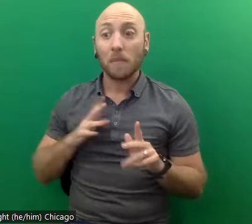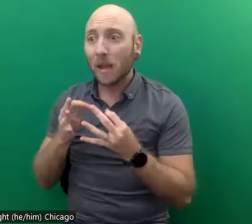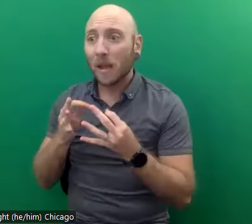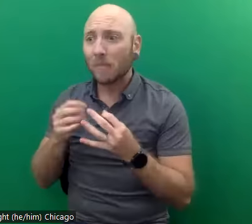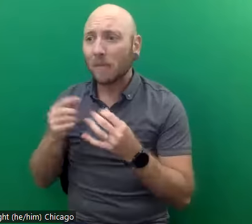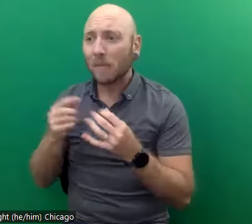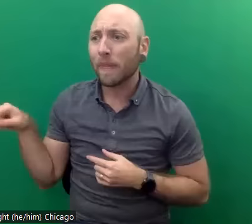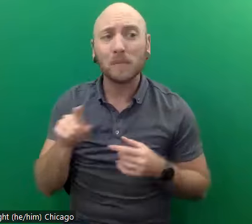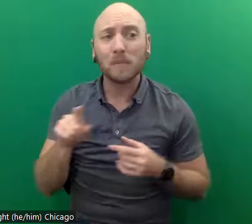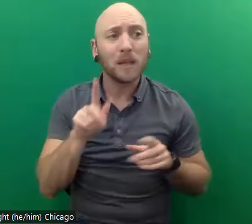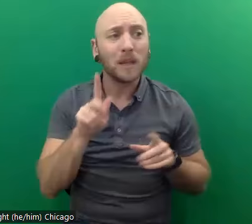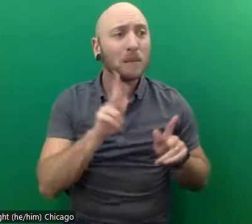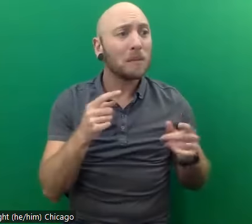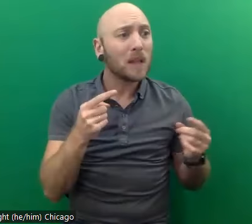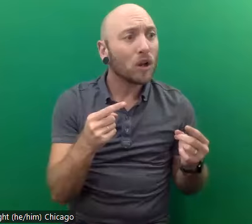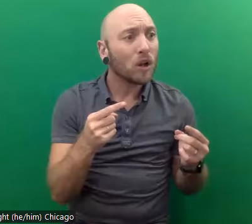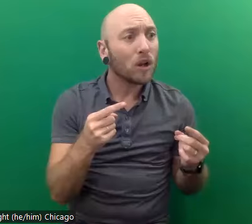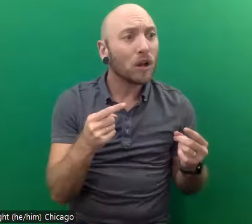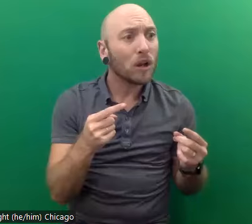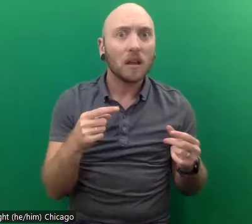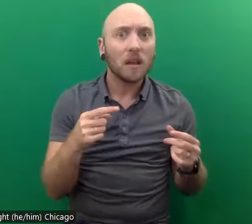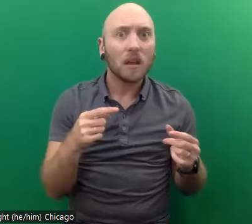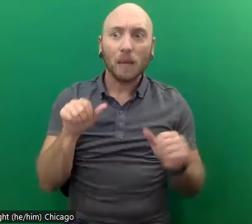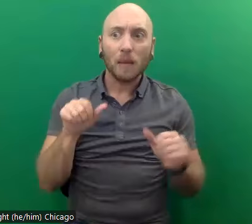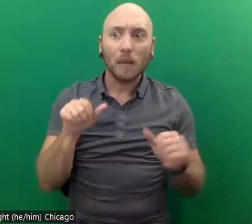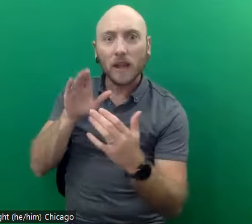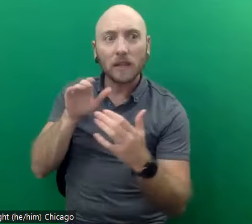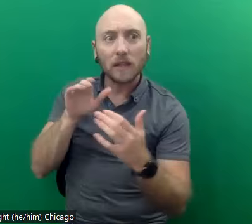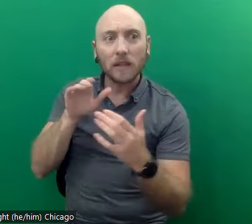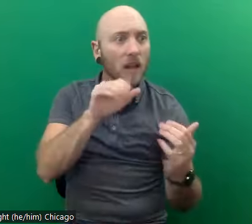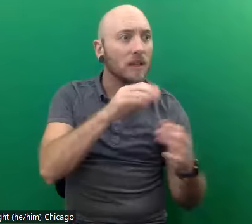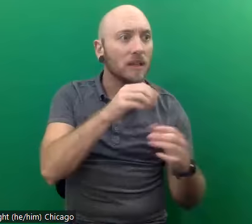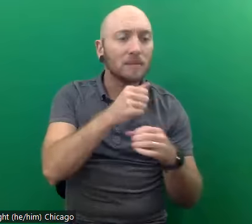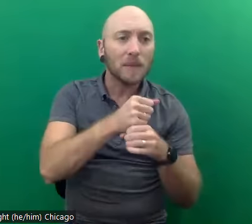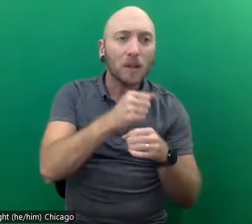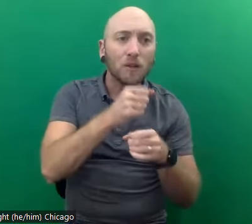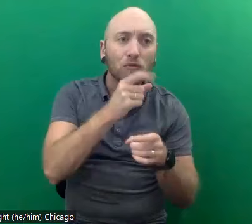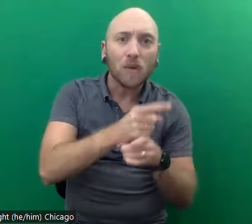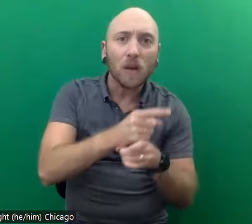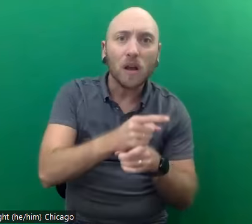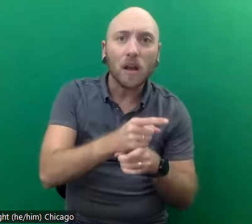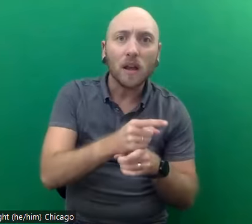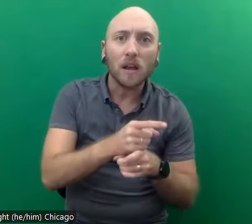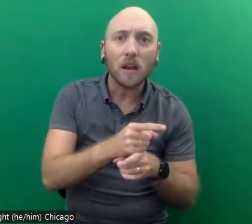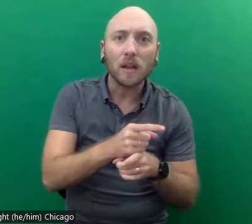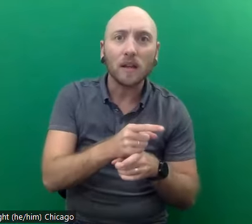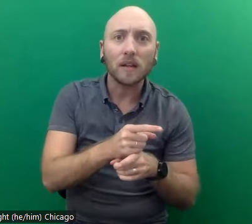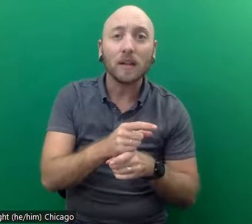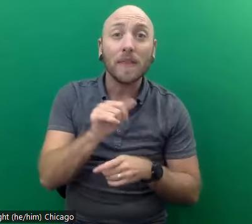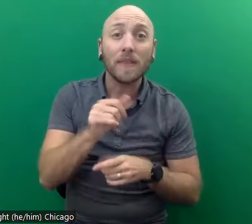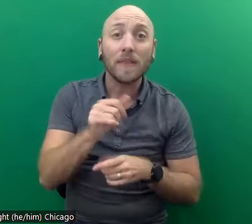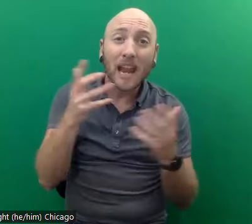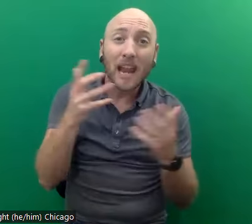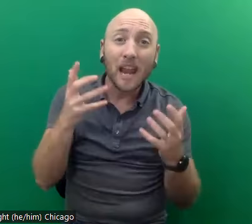something small. I was able to let go of that anger and hatred. I was able to forgive my